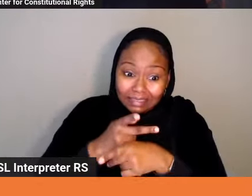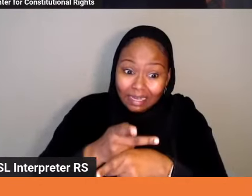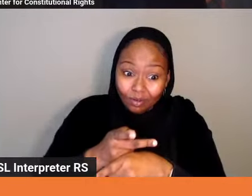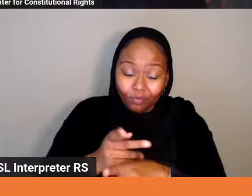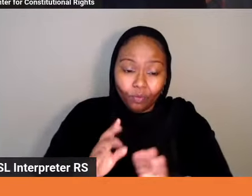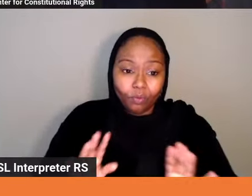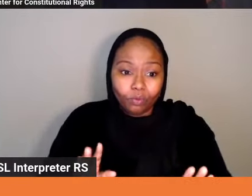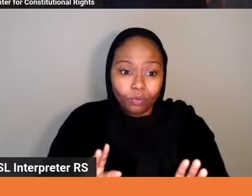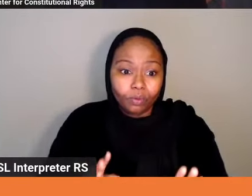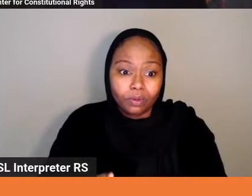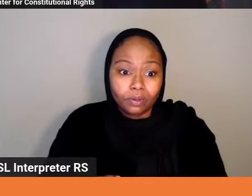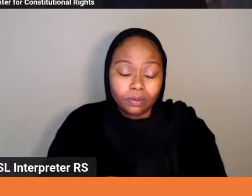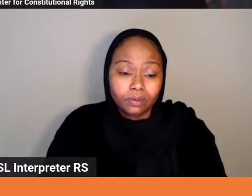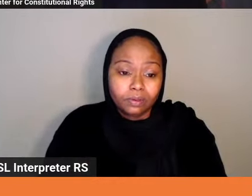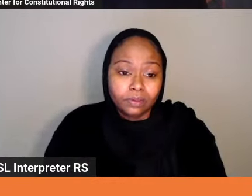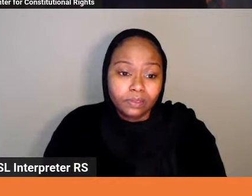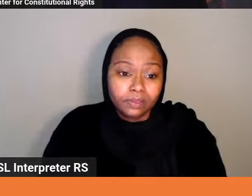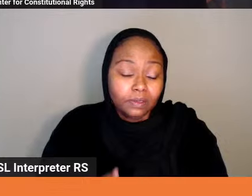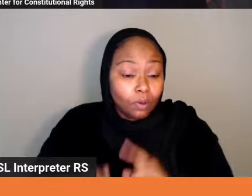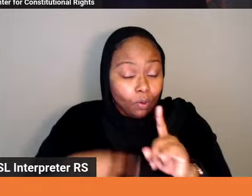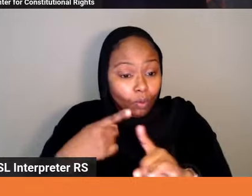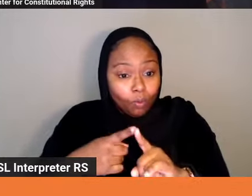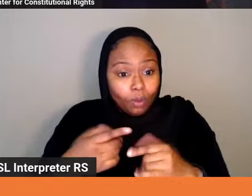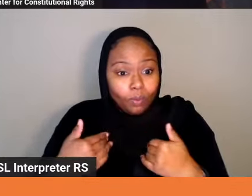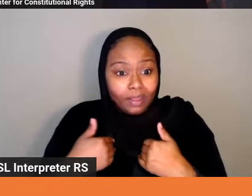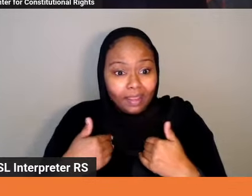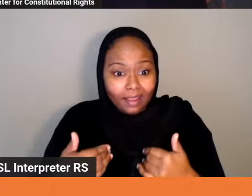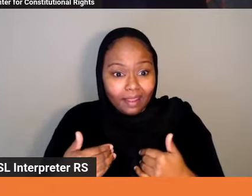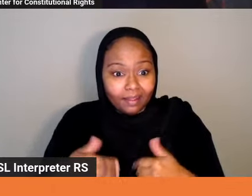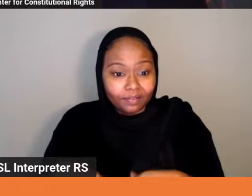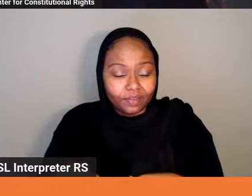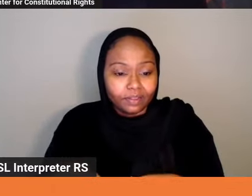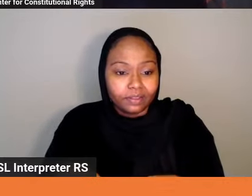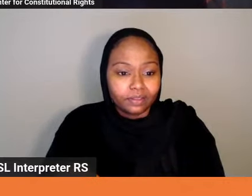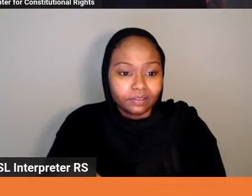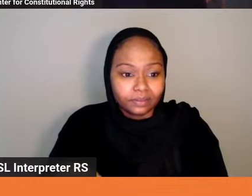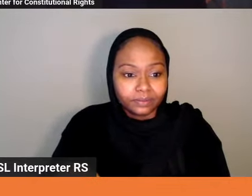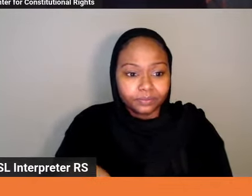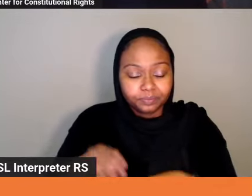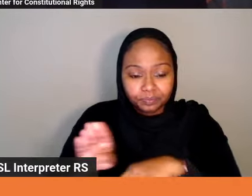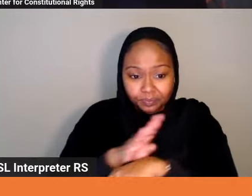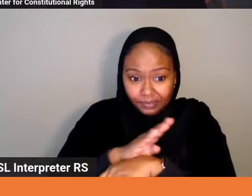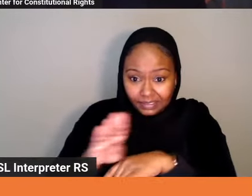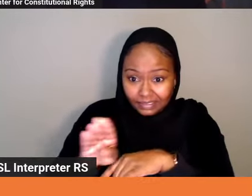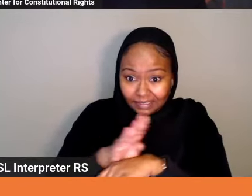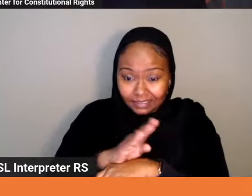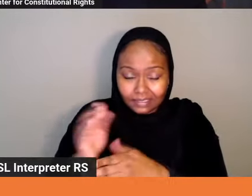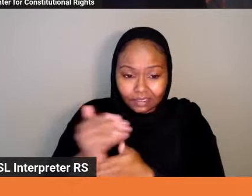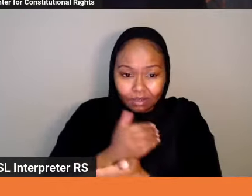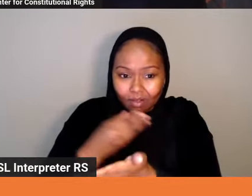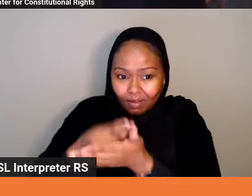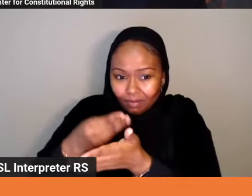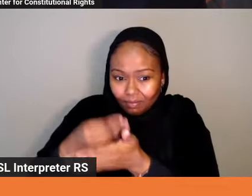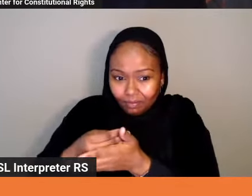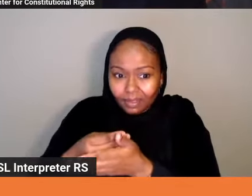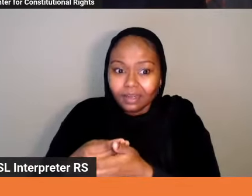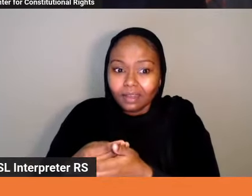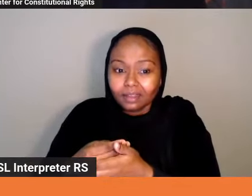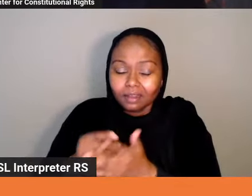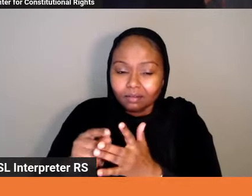for when there are corporate and profit interests that are also driving some of these